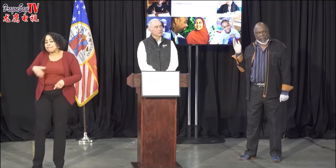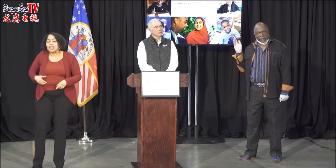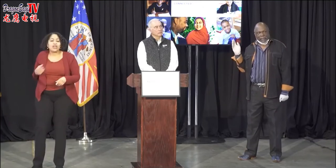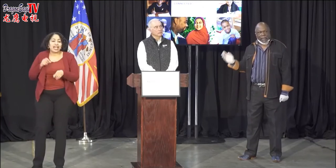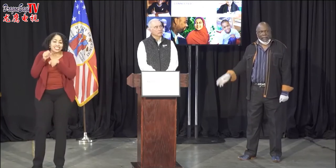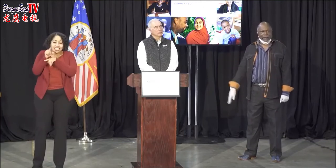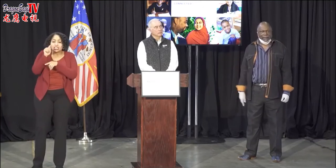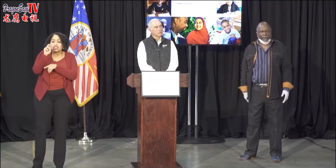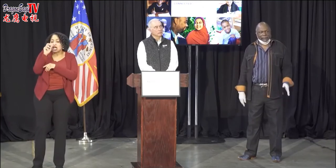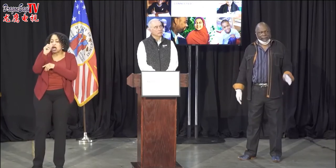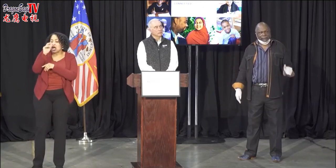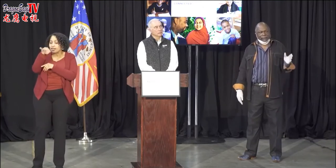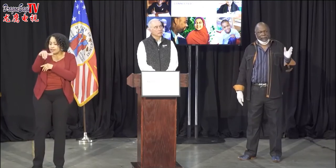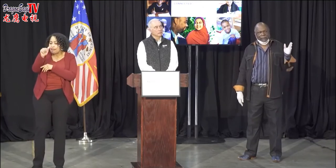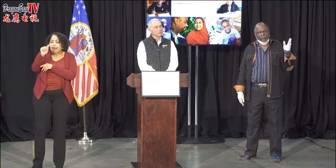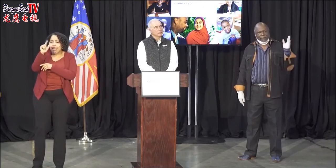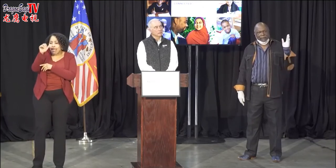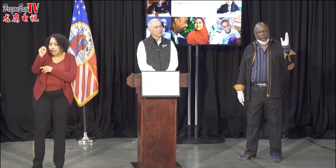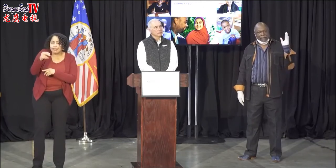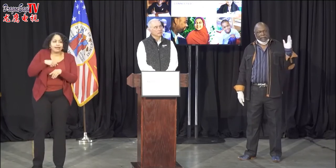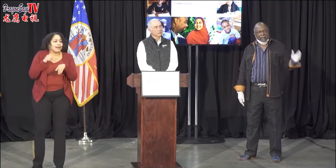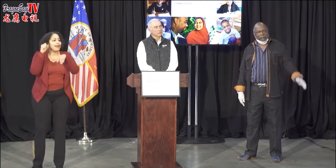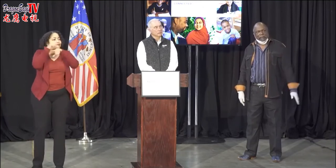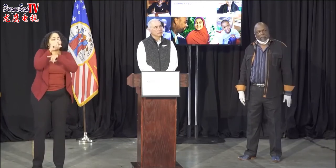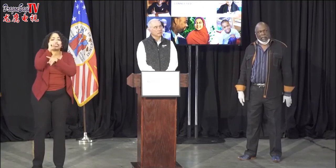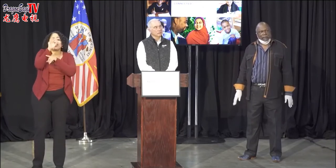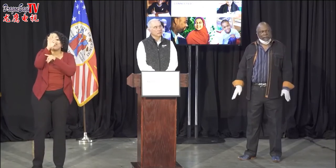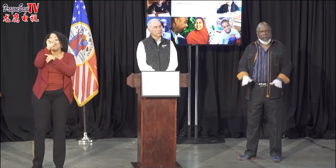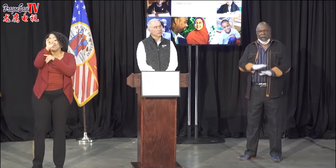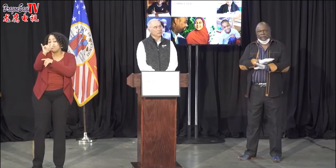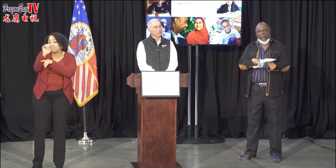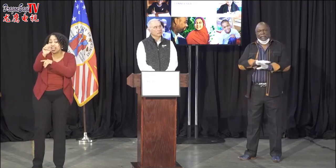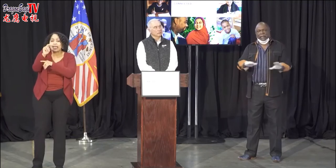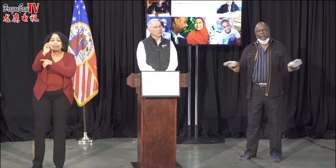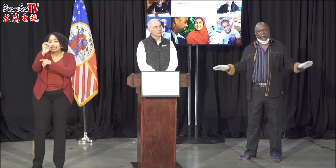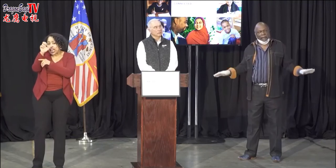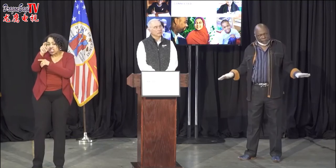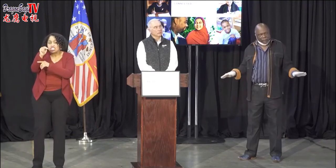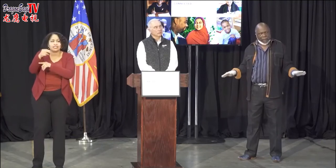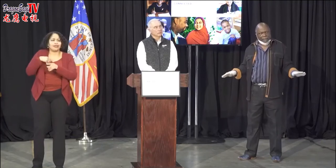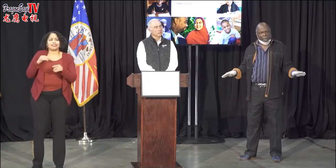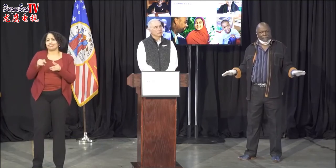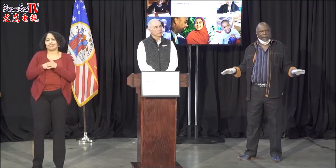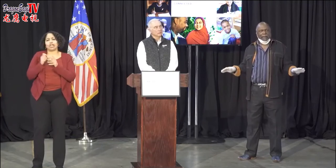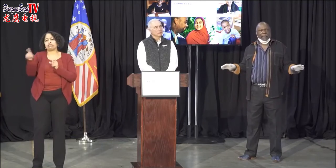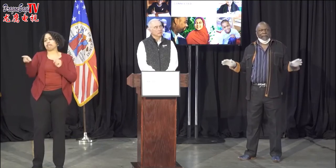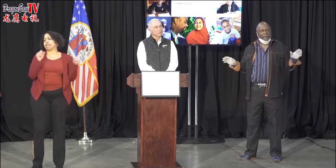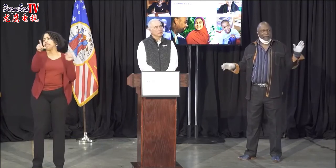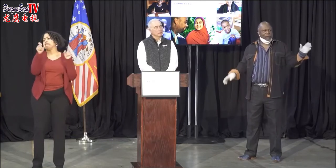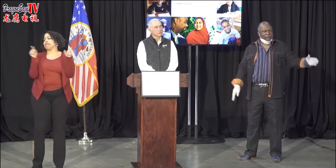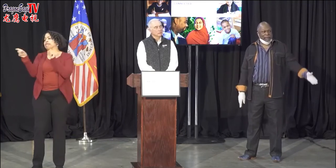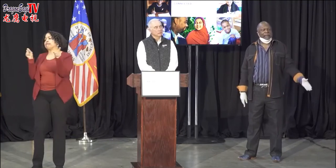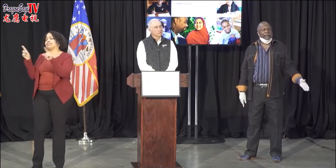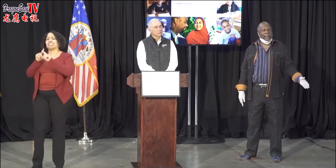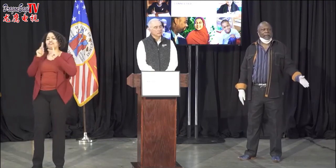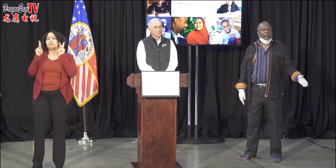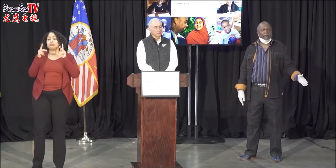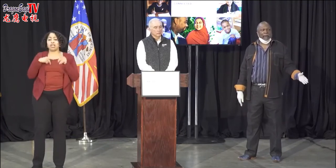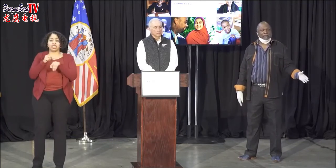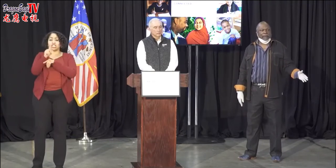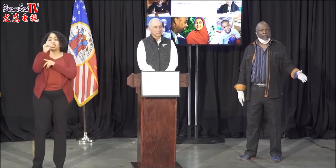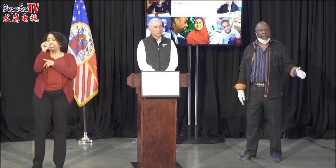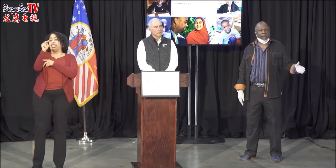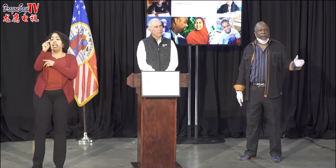sent it to Tonya Allen, I sent it to Faye Nelson. I just started sending it to everybody. I sent it to